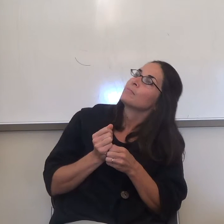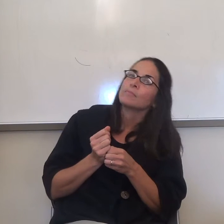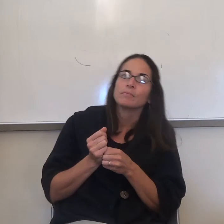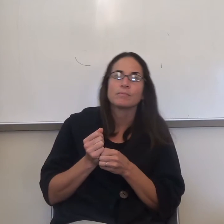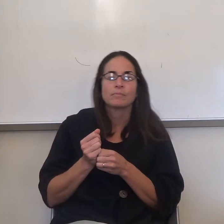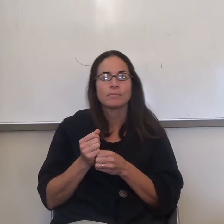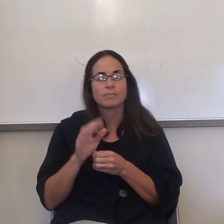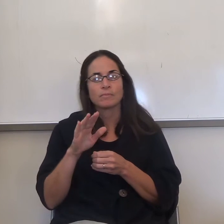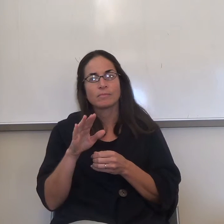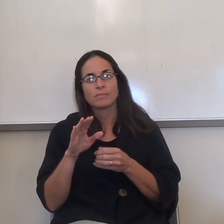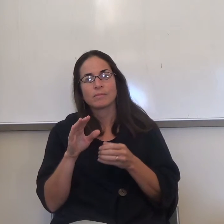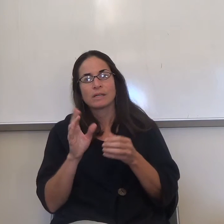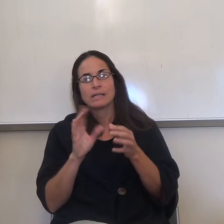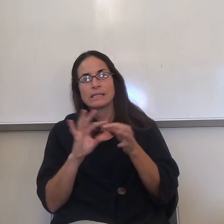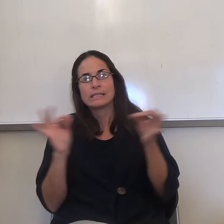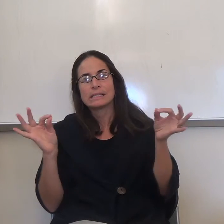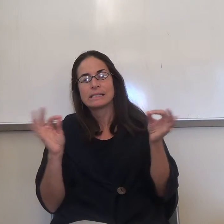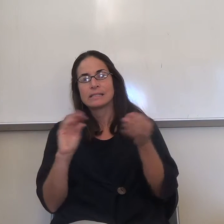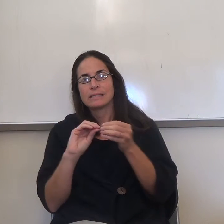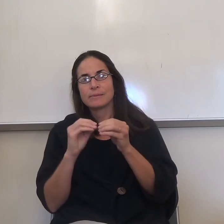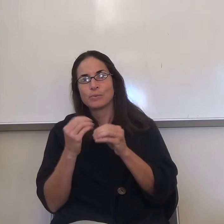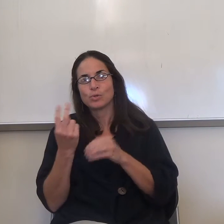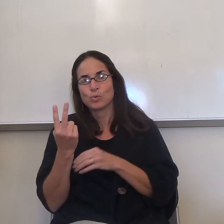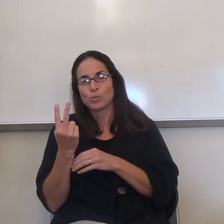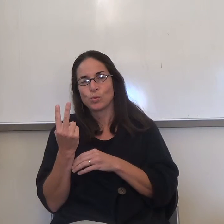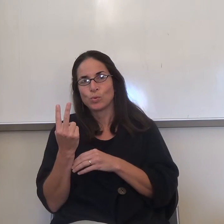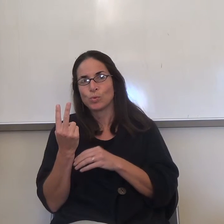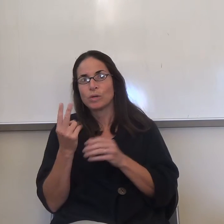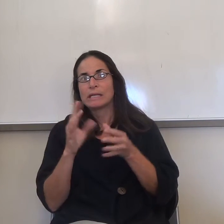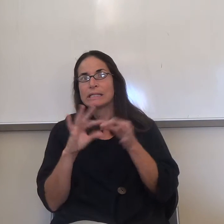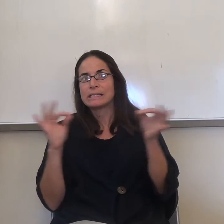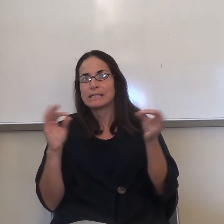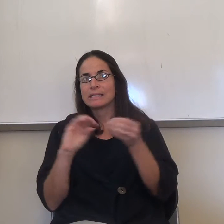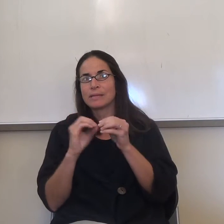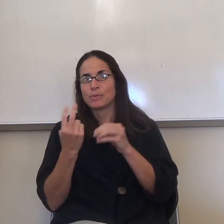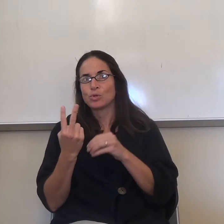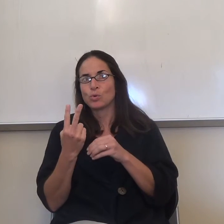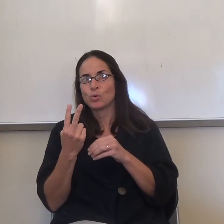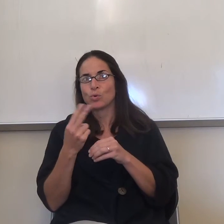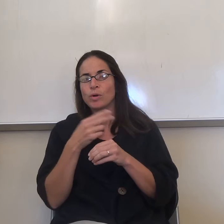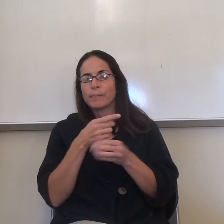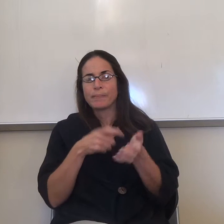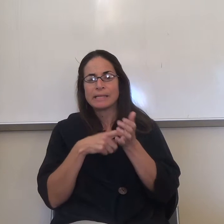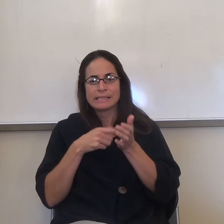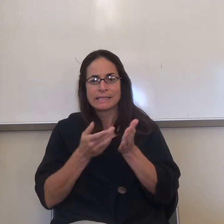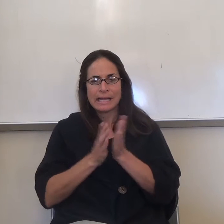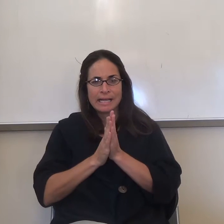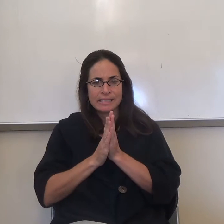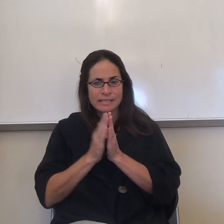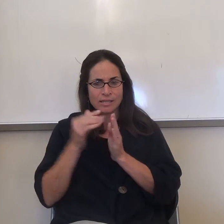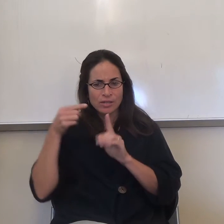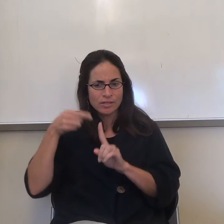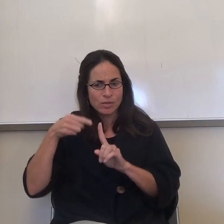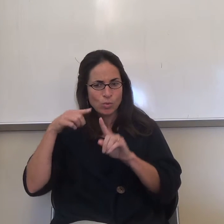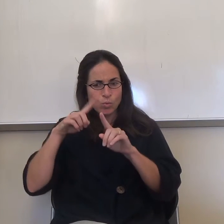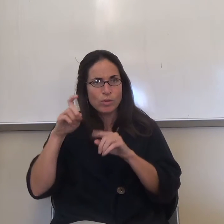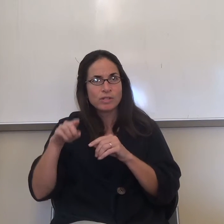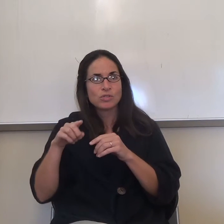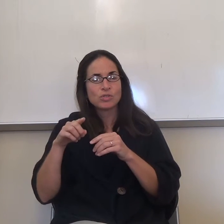you're gonna have to do in tonight's homework. That's one of the reasons I'm picking on this one. What does the word